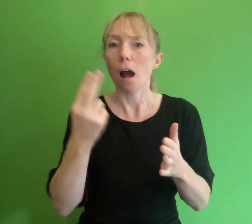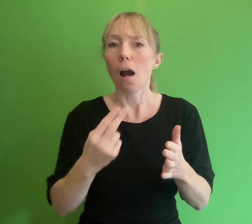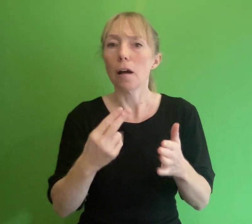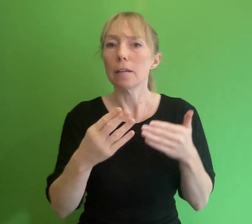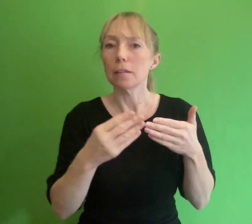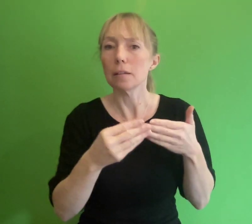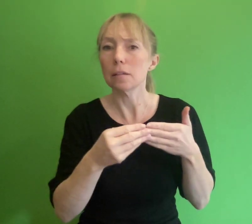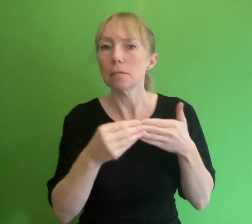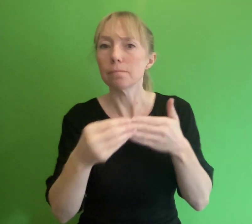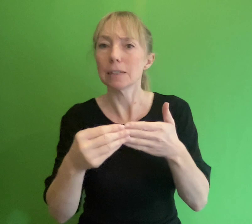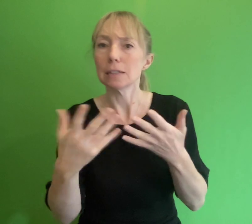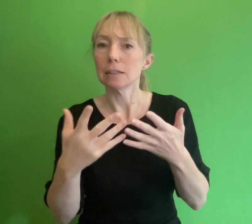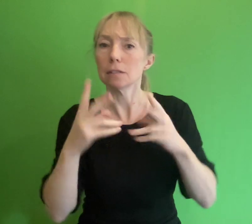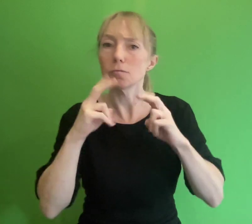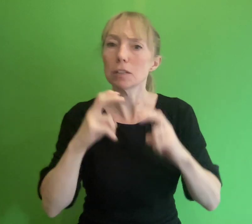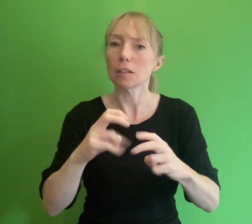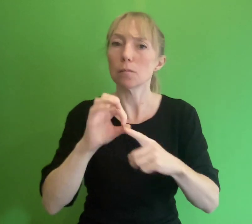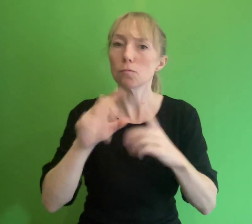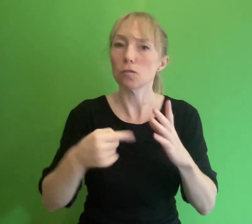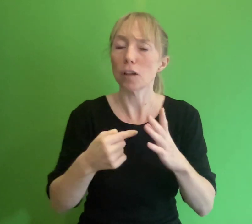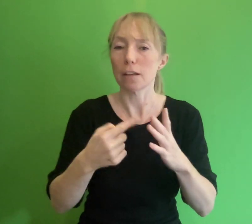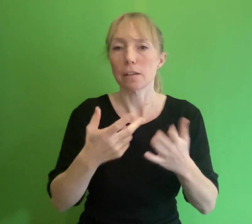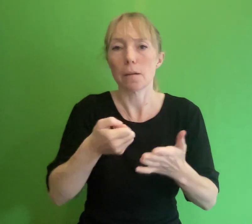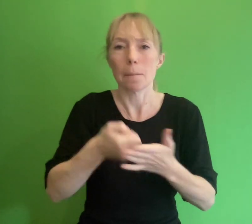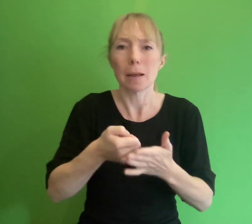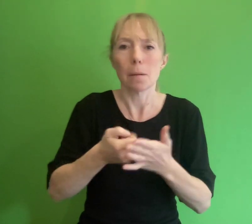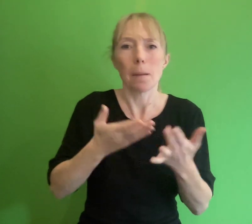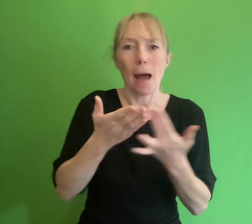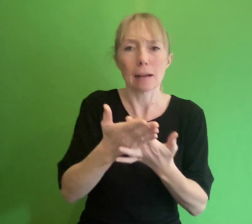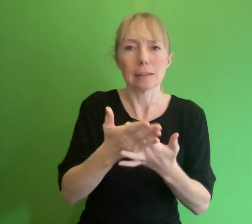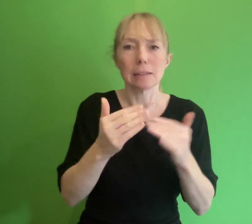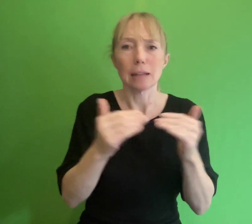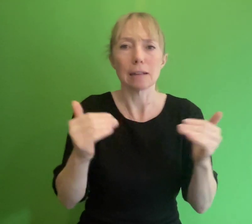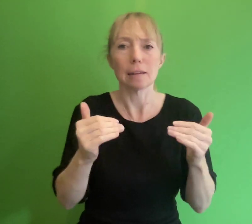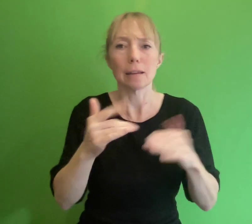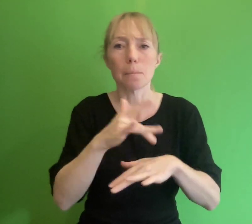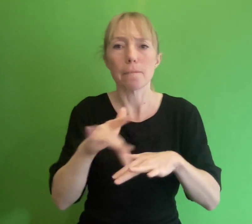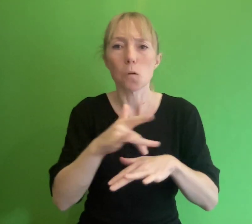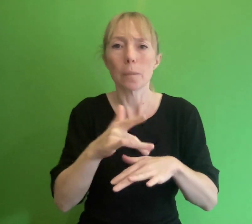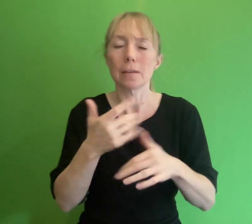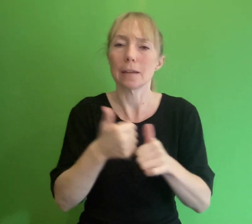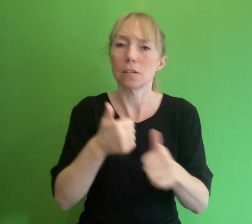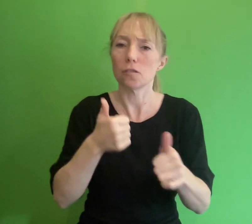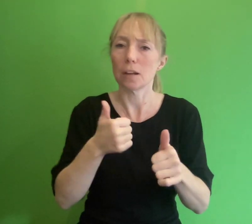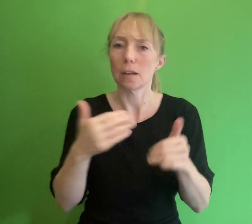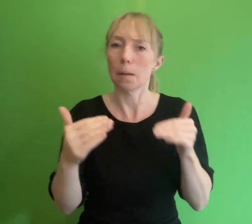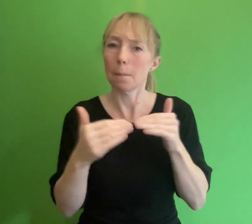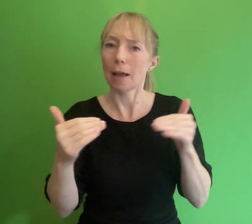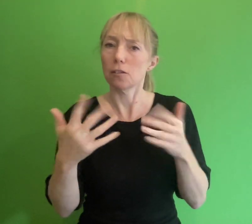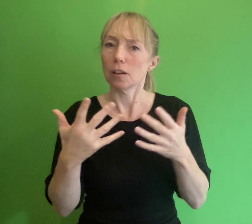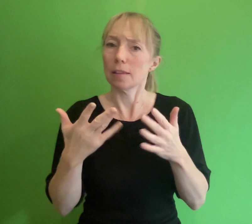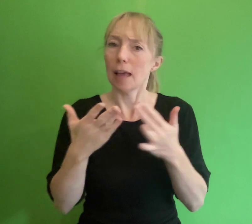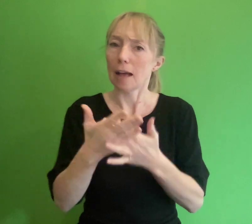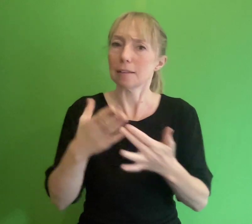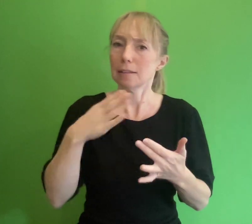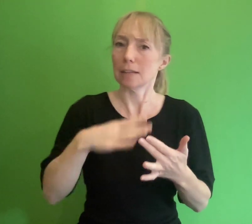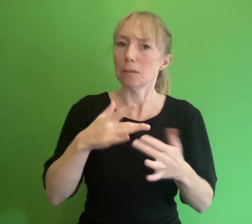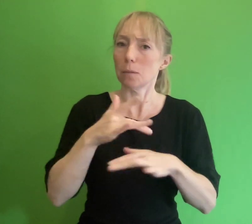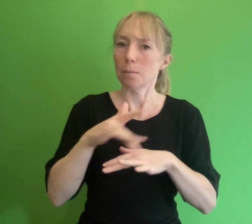access standards in the performance industries, meeting the access needs of performers with high physical access